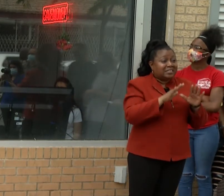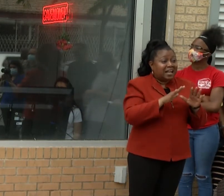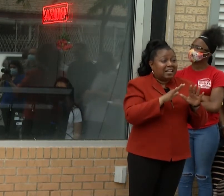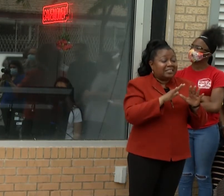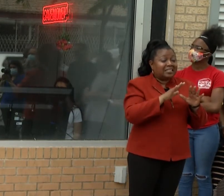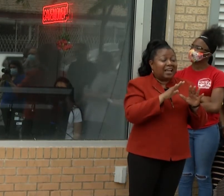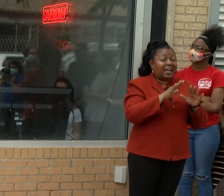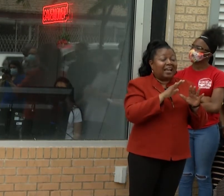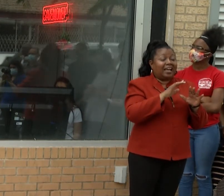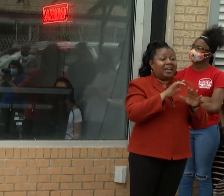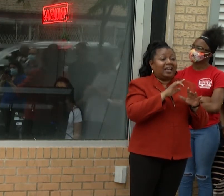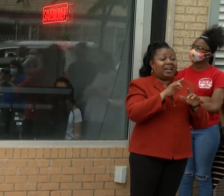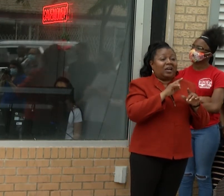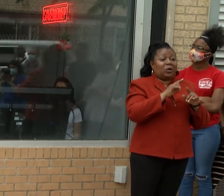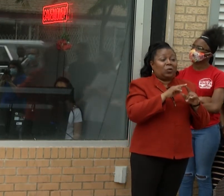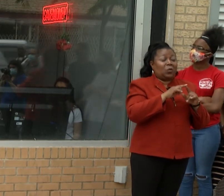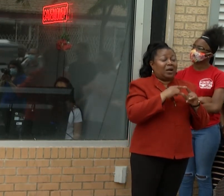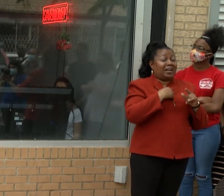when I